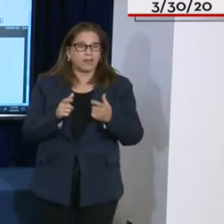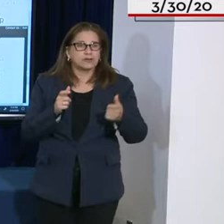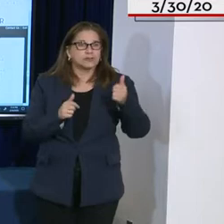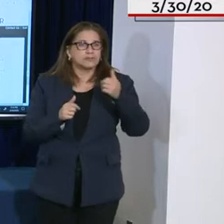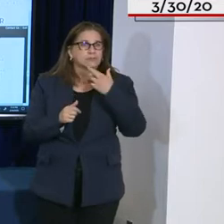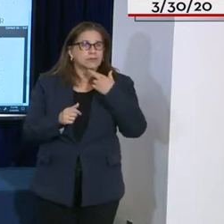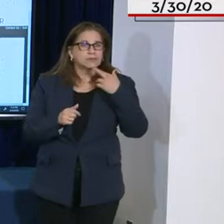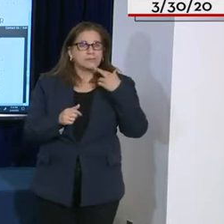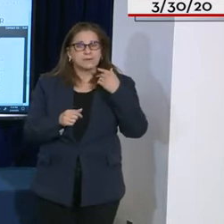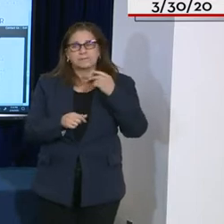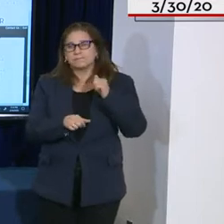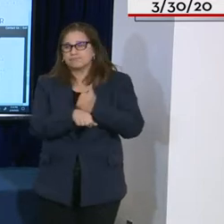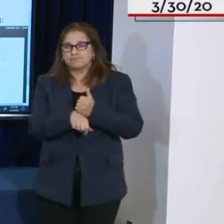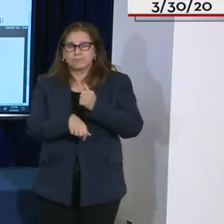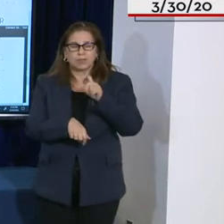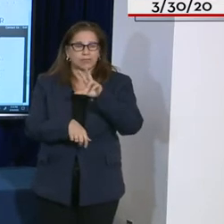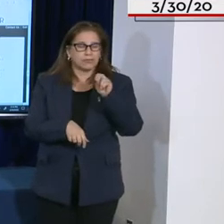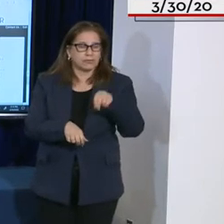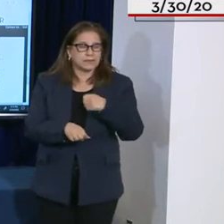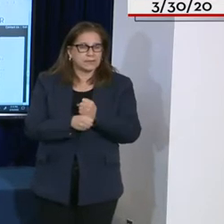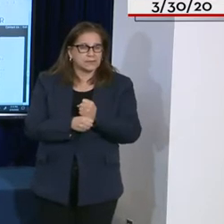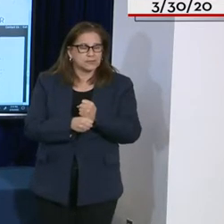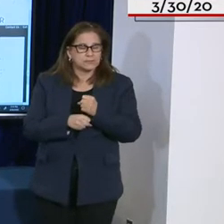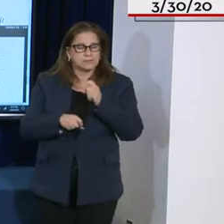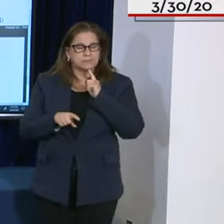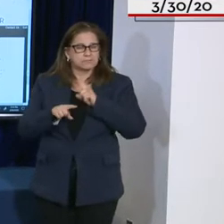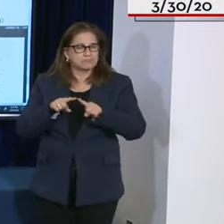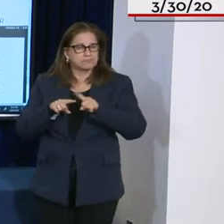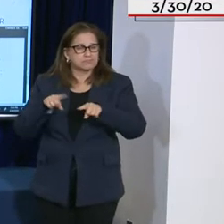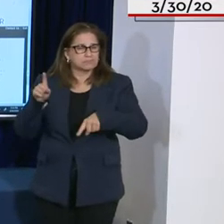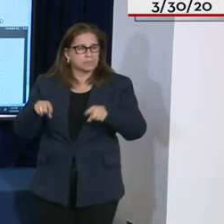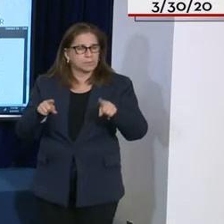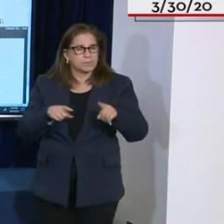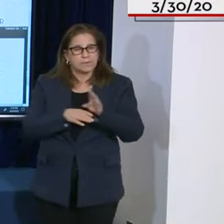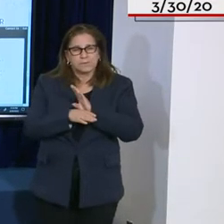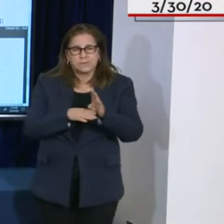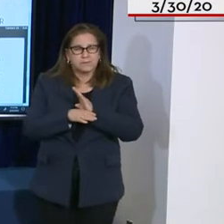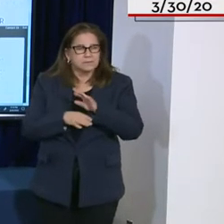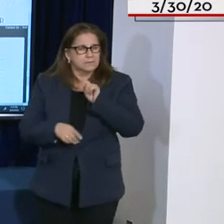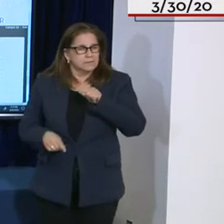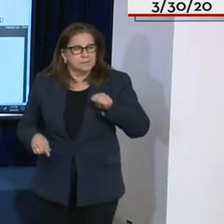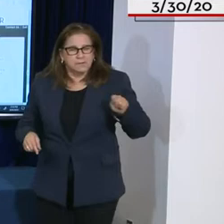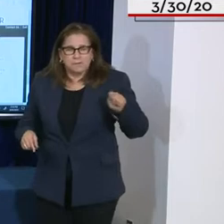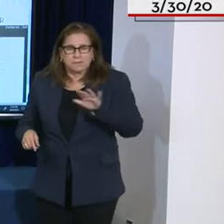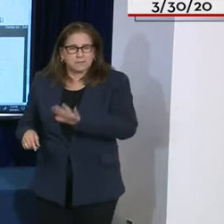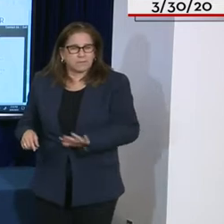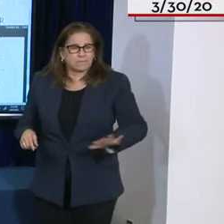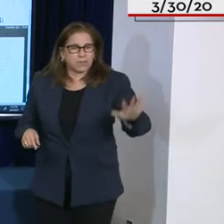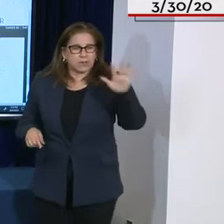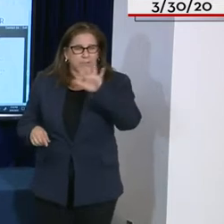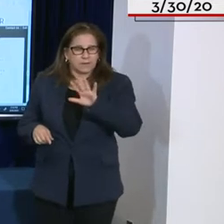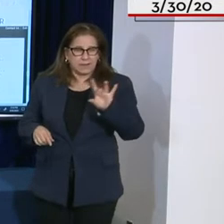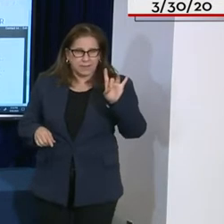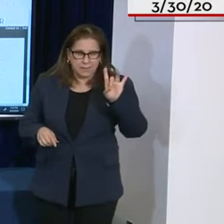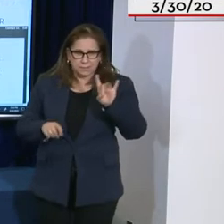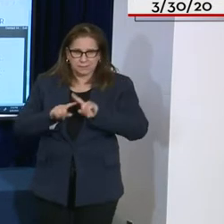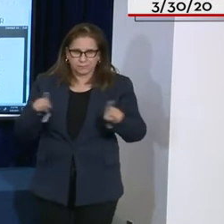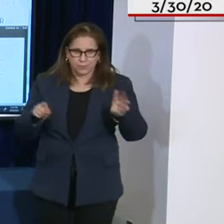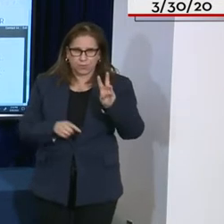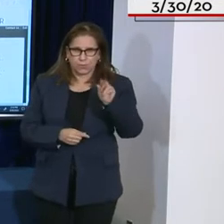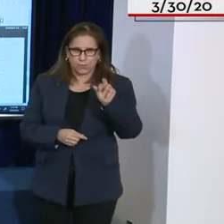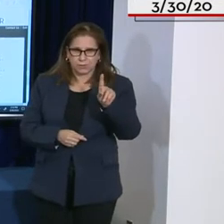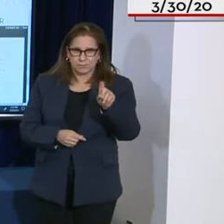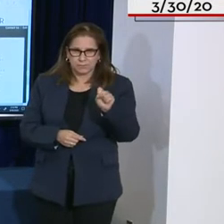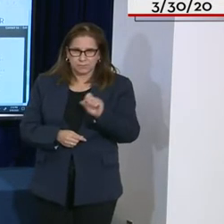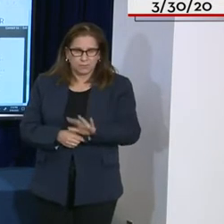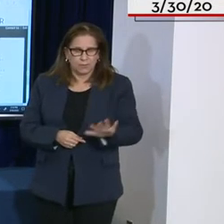30 years. They are reflective of businesses all over the city in all 8 wards. All right, we're going to take a question